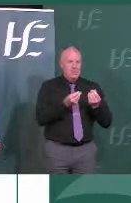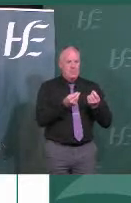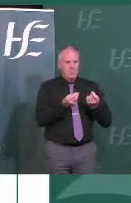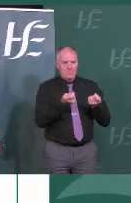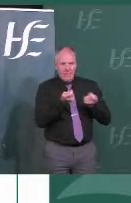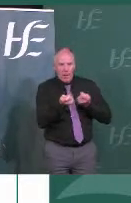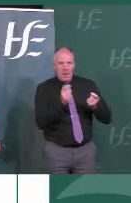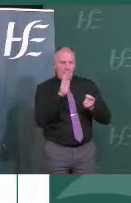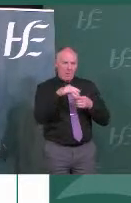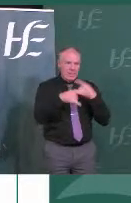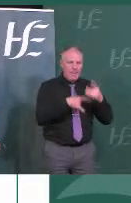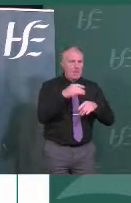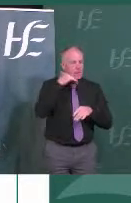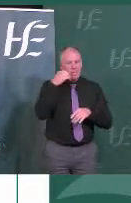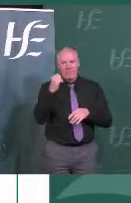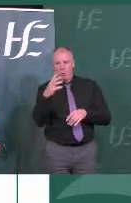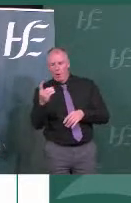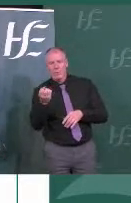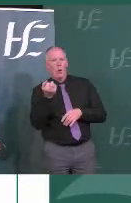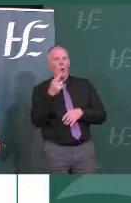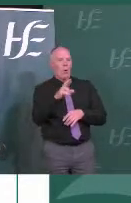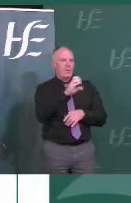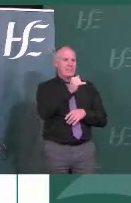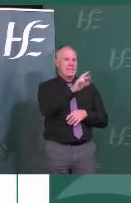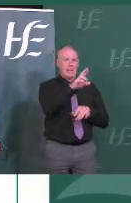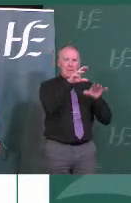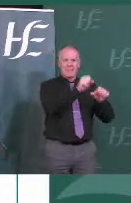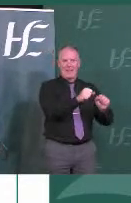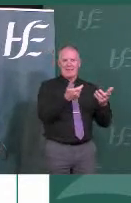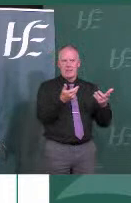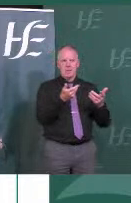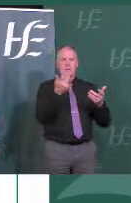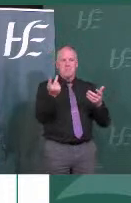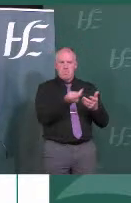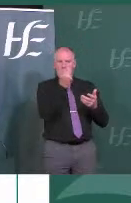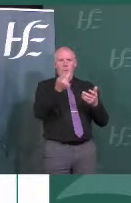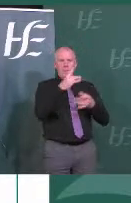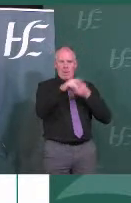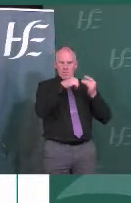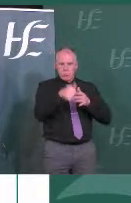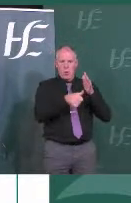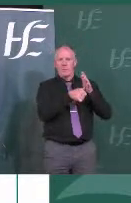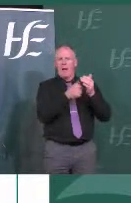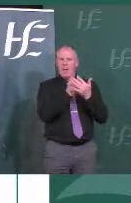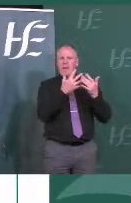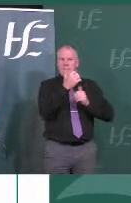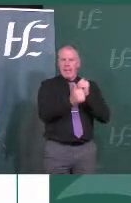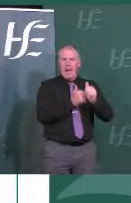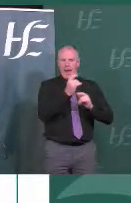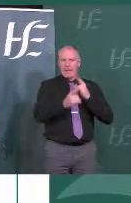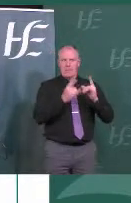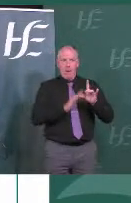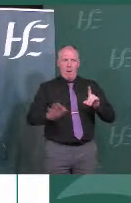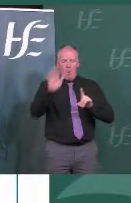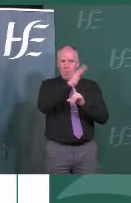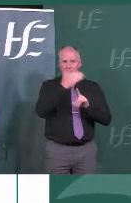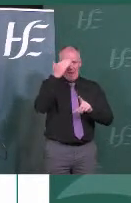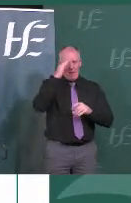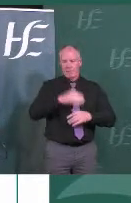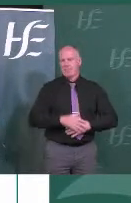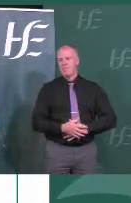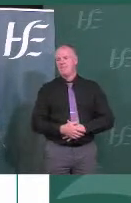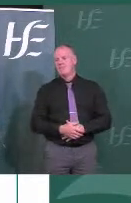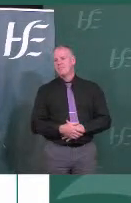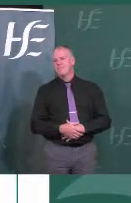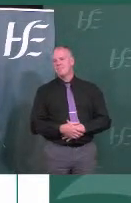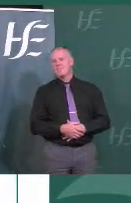earlier surge of COVID or as a result of the cyber attack, and a very significant amount of activity going on around that across the country. Interestingly,